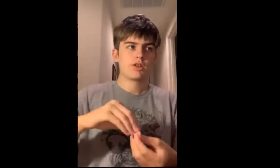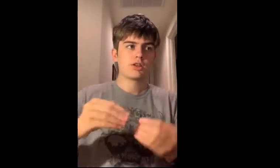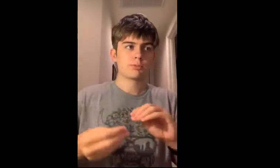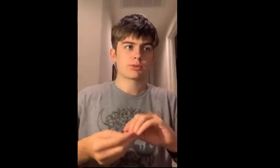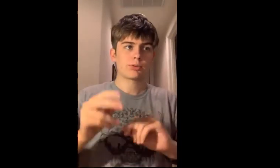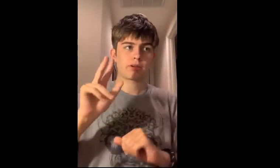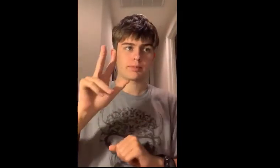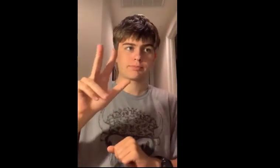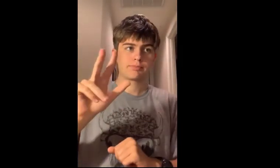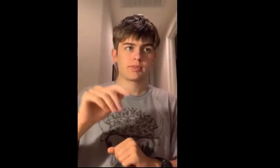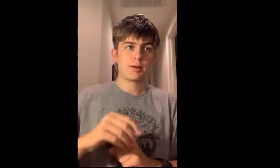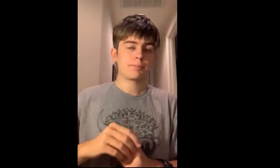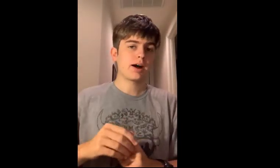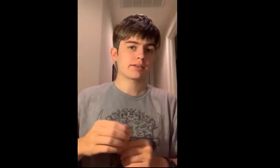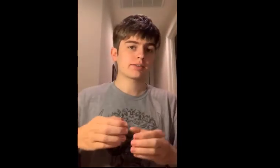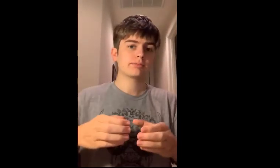Number 3, pot.